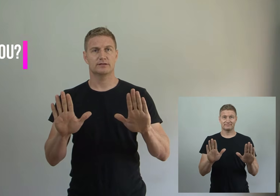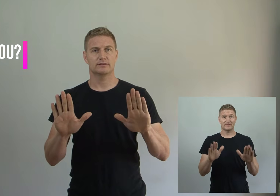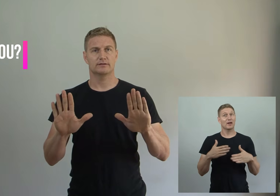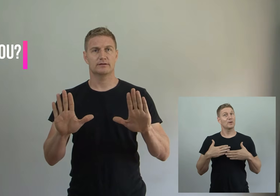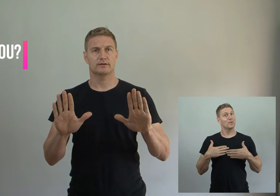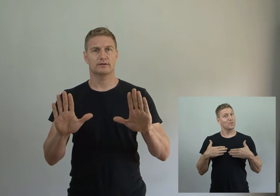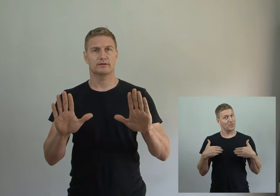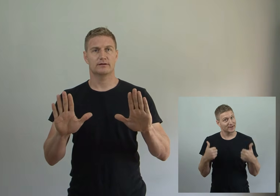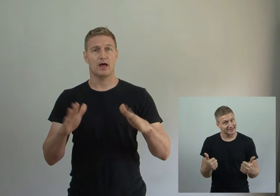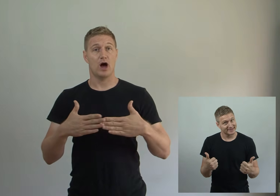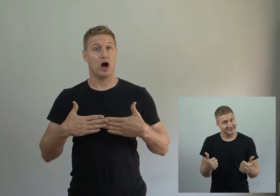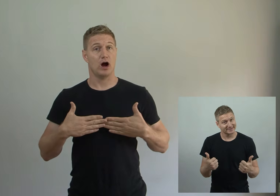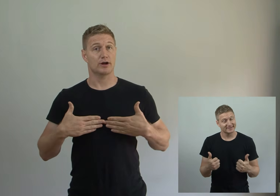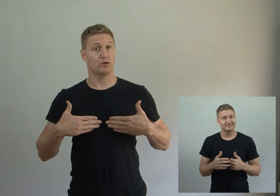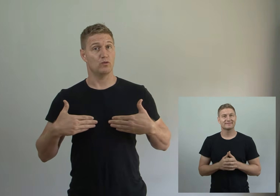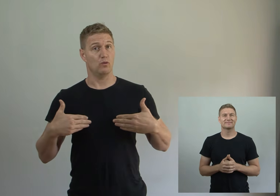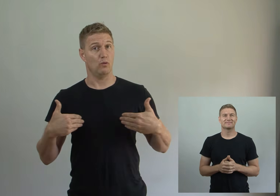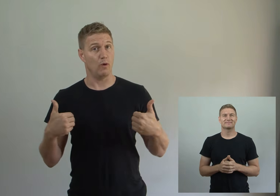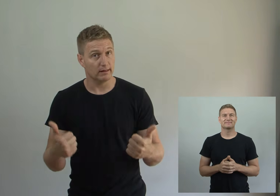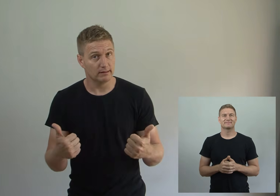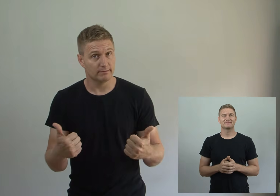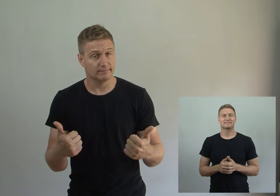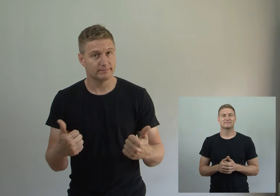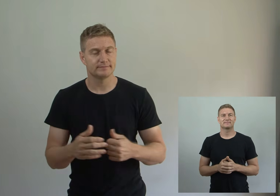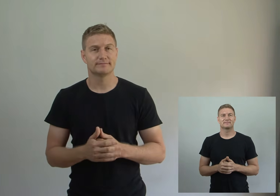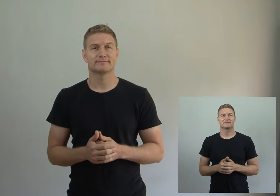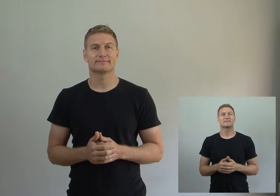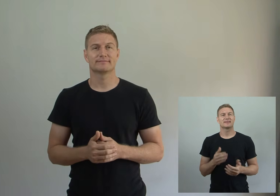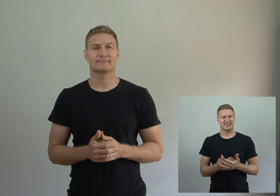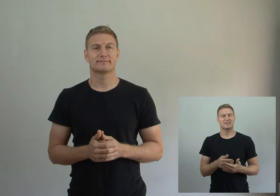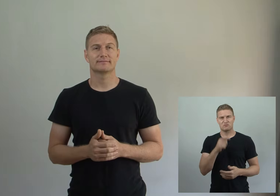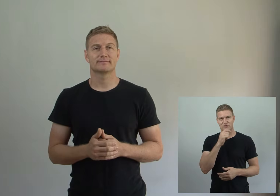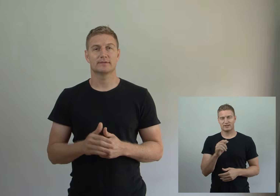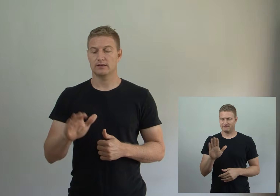Hands? Are you well?